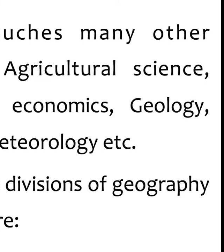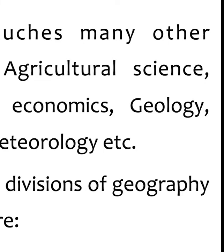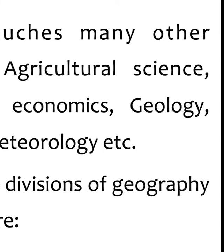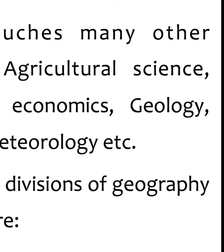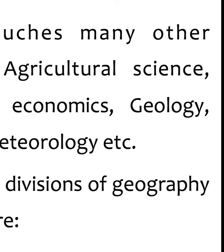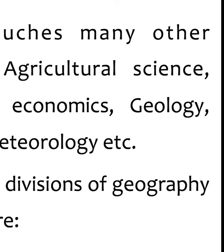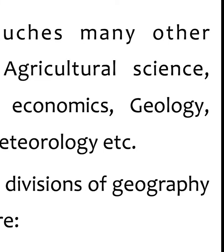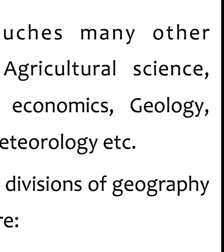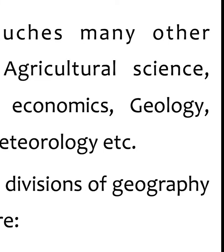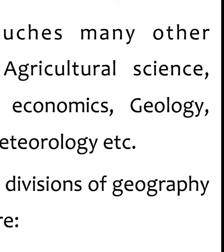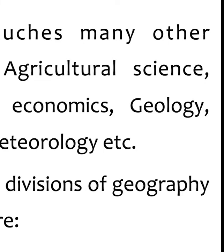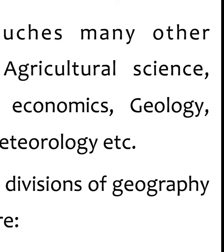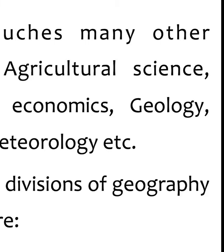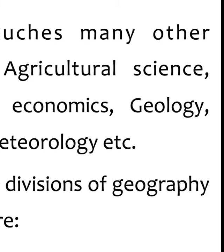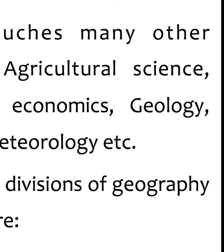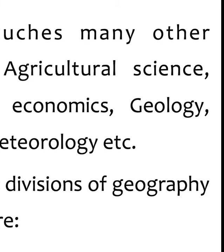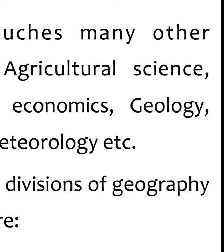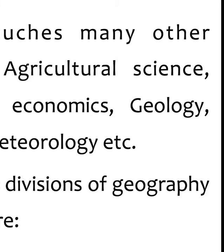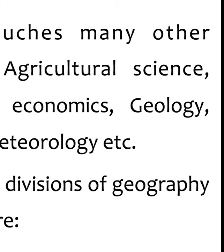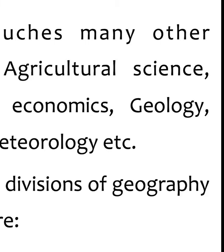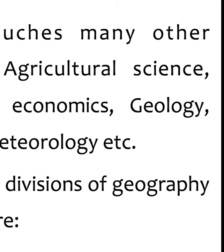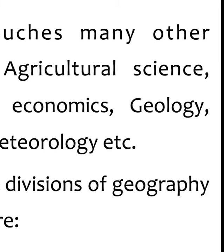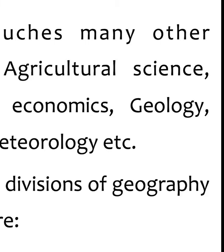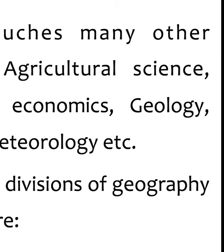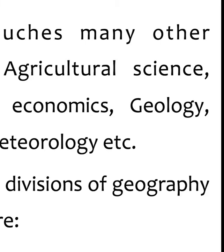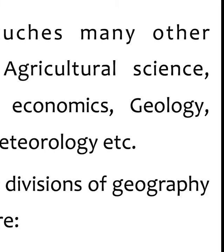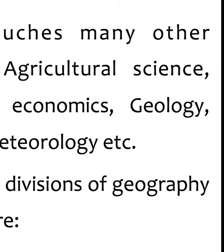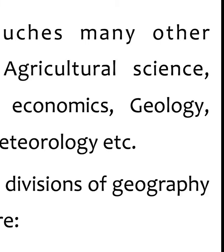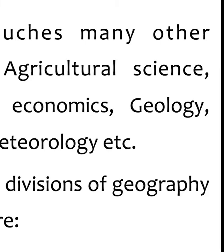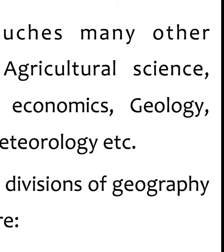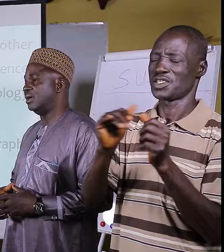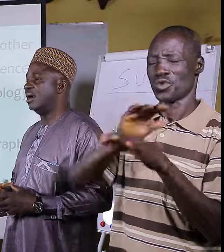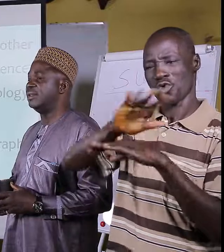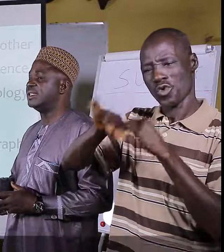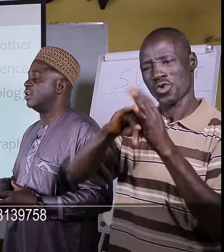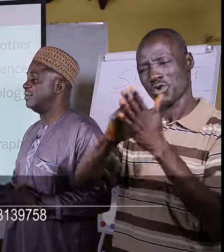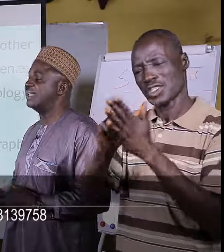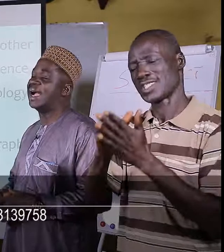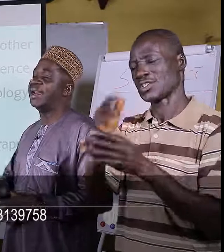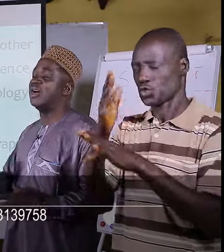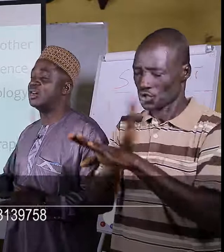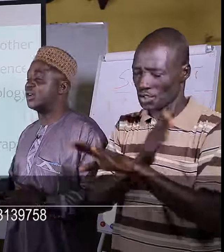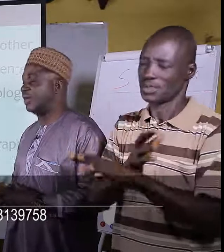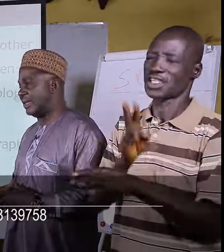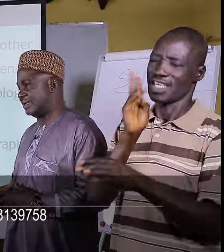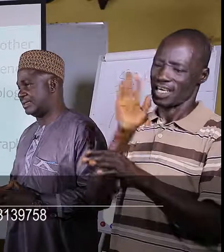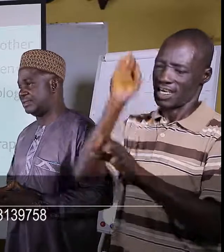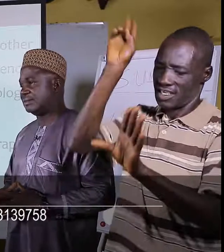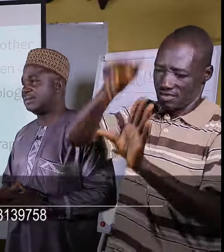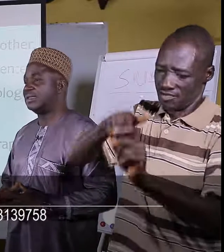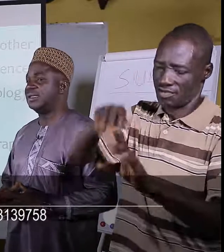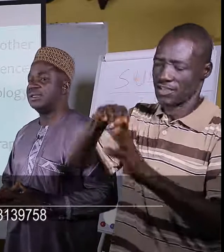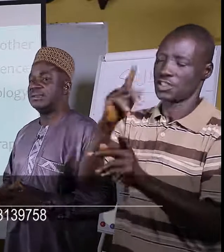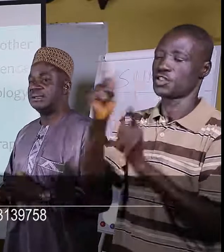geology, biology, astronomy, meteorology. All these subjects and a host of